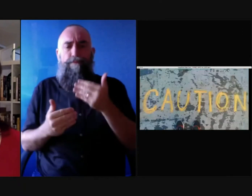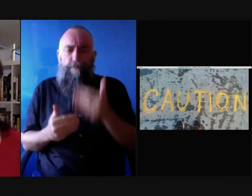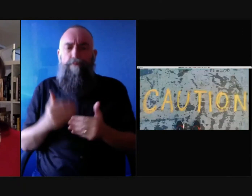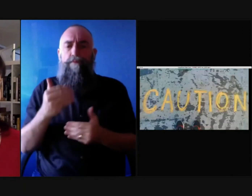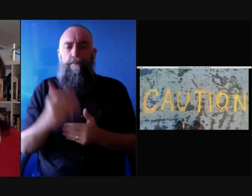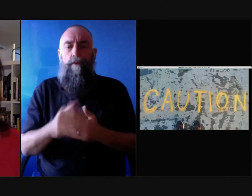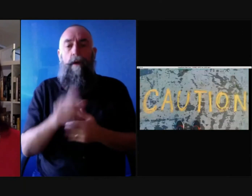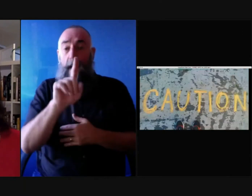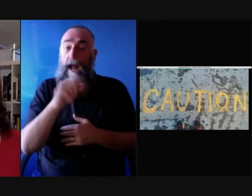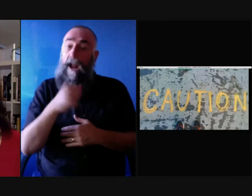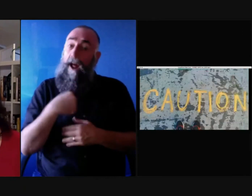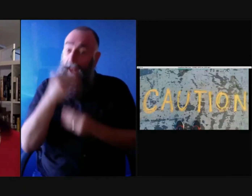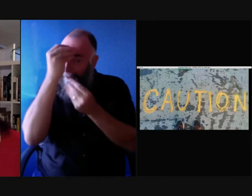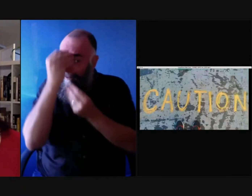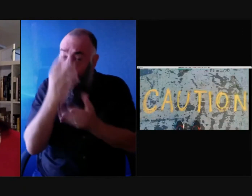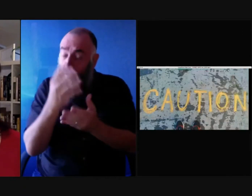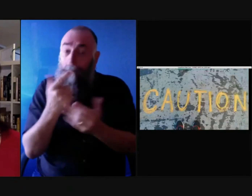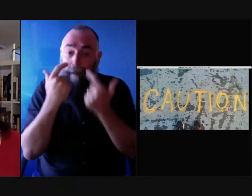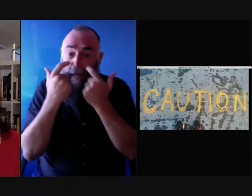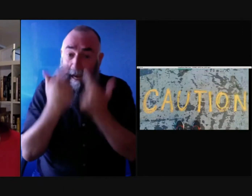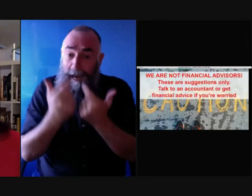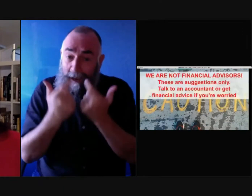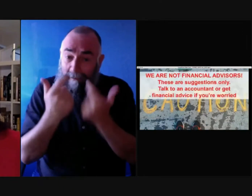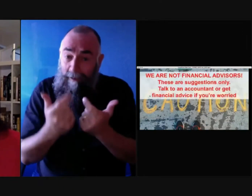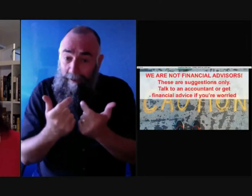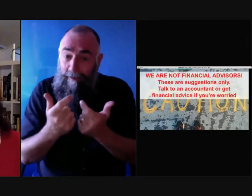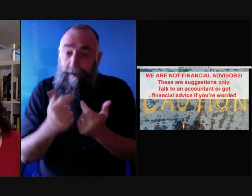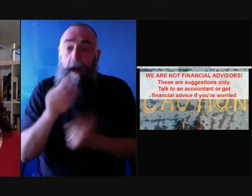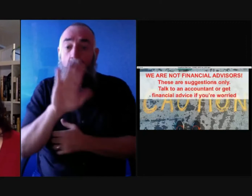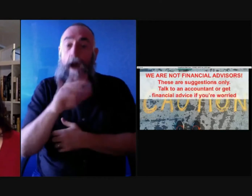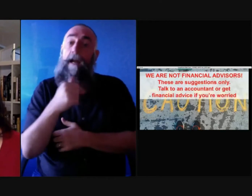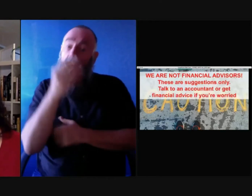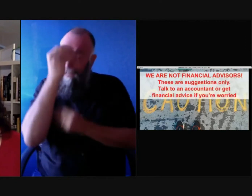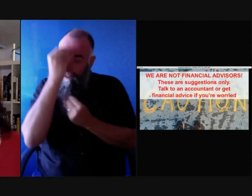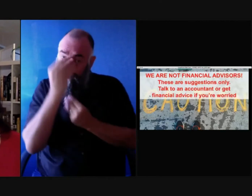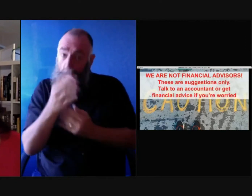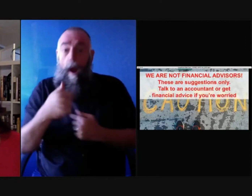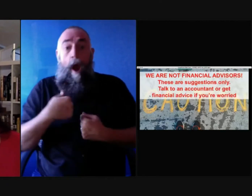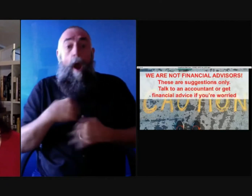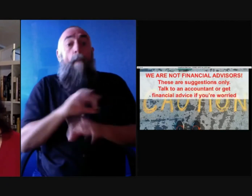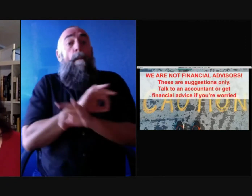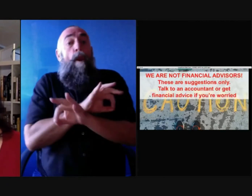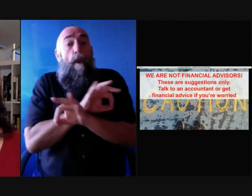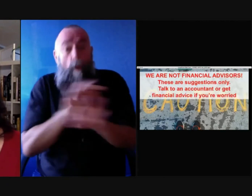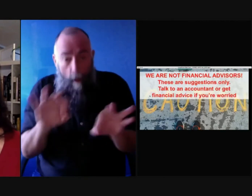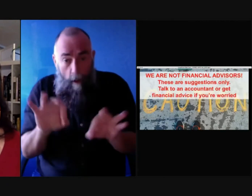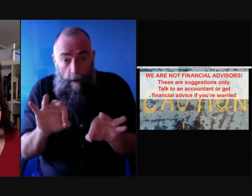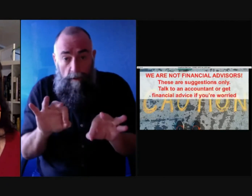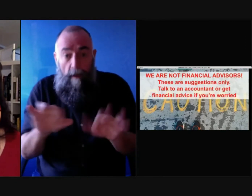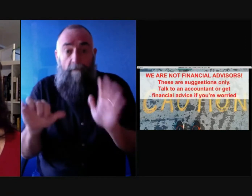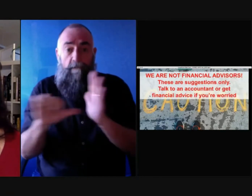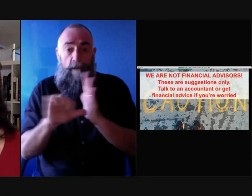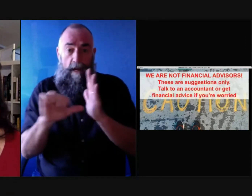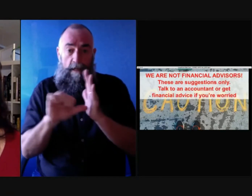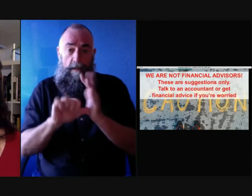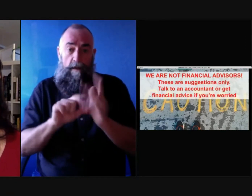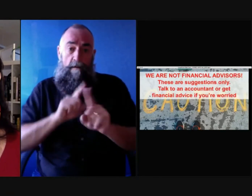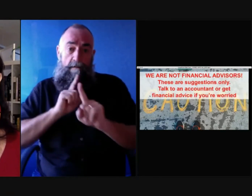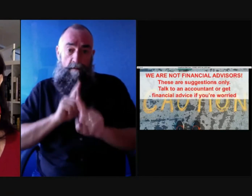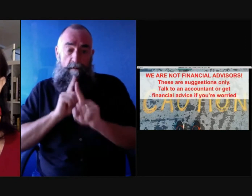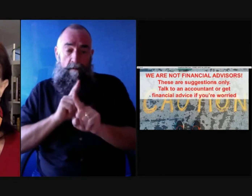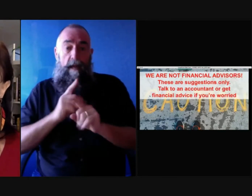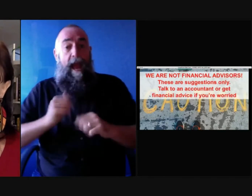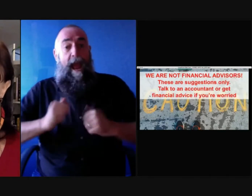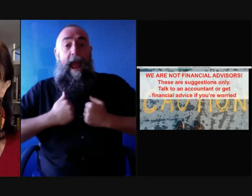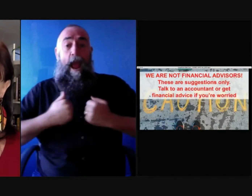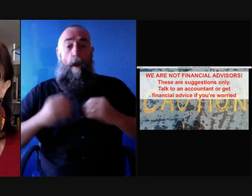of caution, another disclaimer, I am not a financial advisor. In fact, nobody at Creative Plus Business is